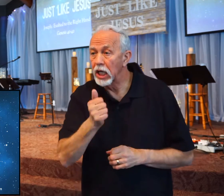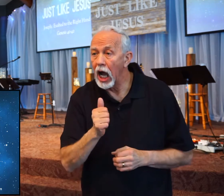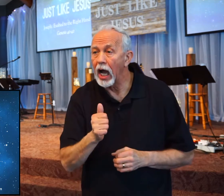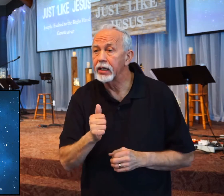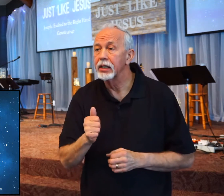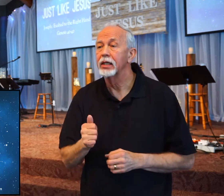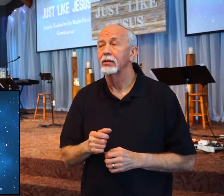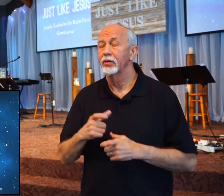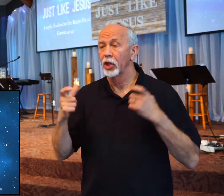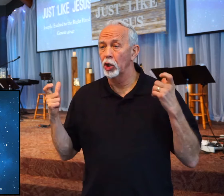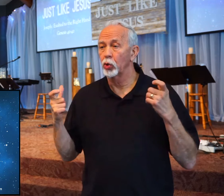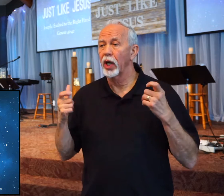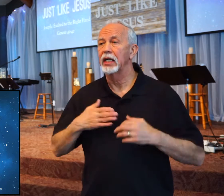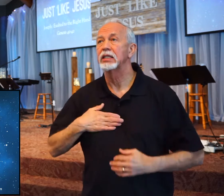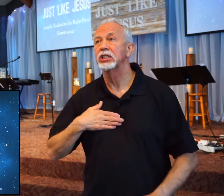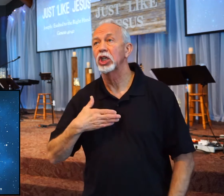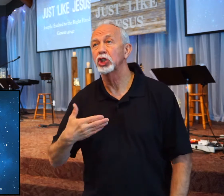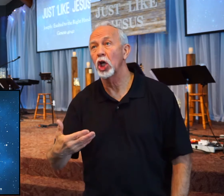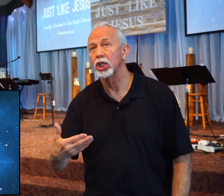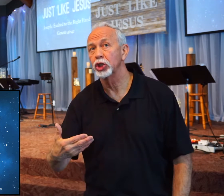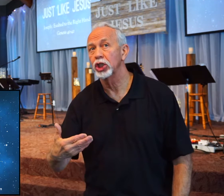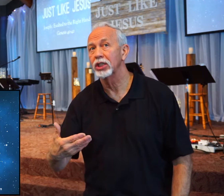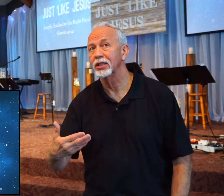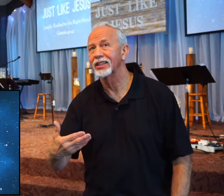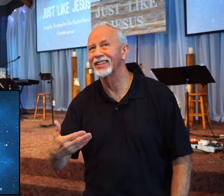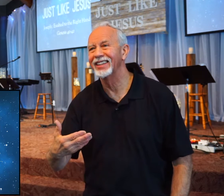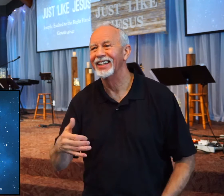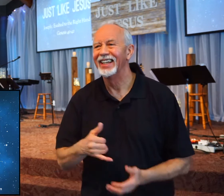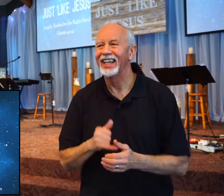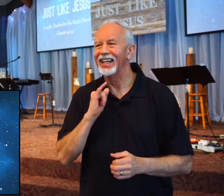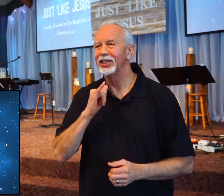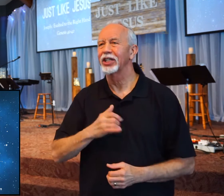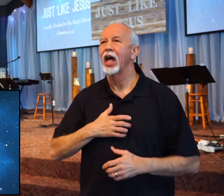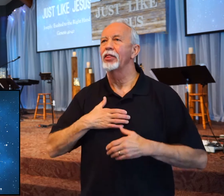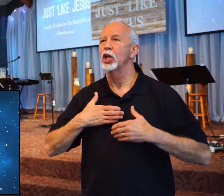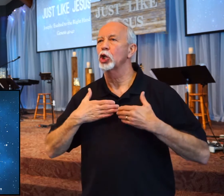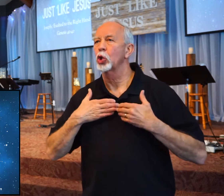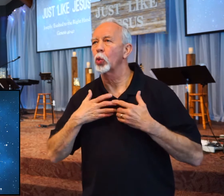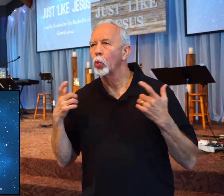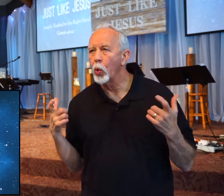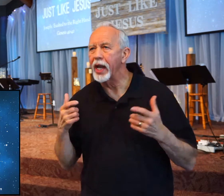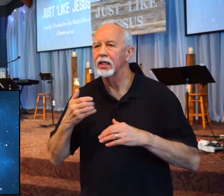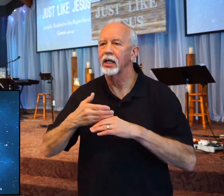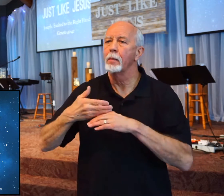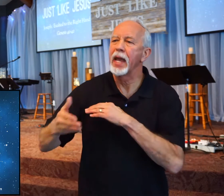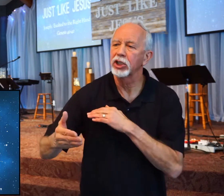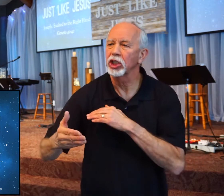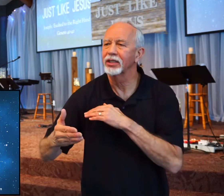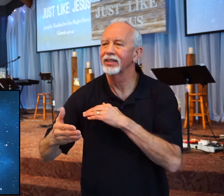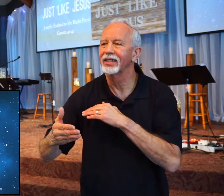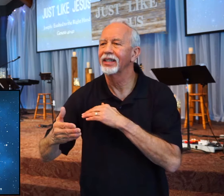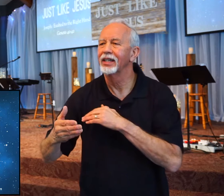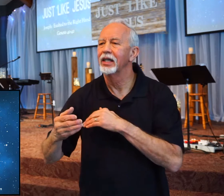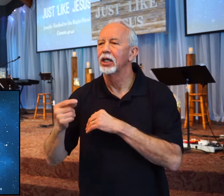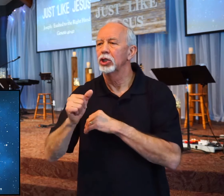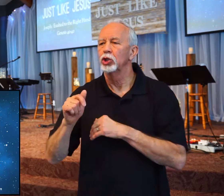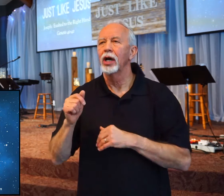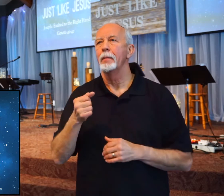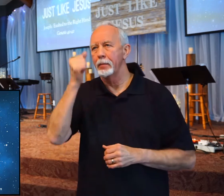the great suggestion. It is the great commission. George